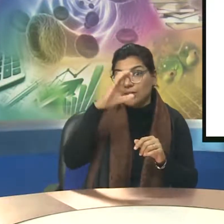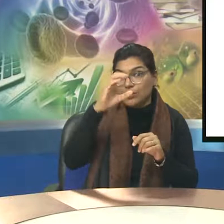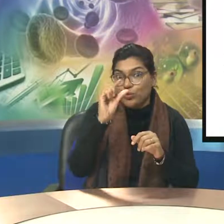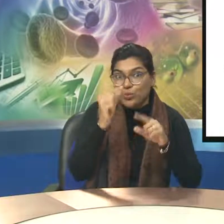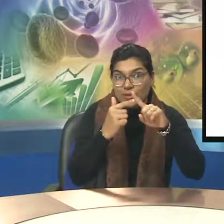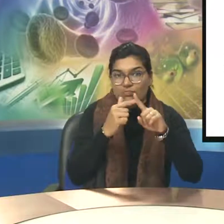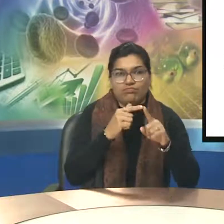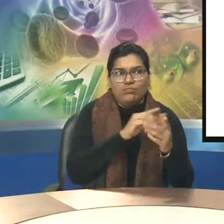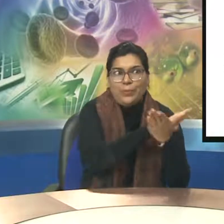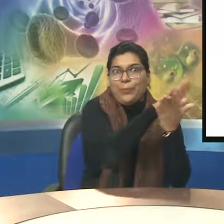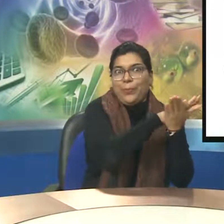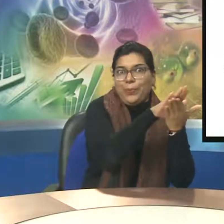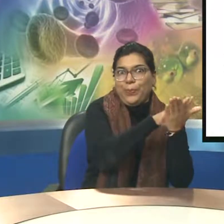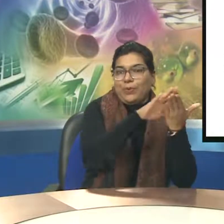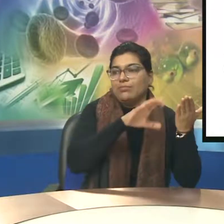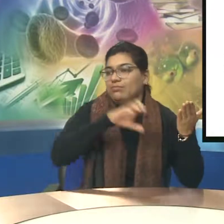where we paste the similar